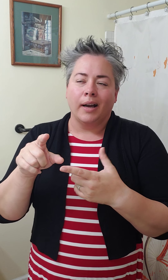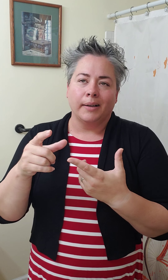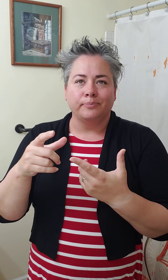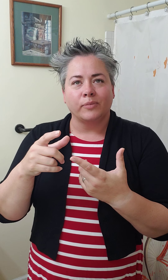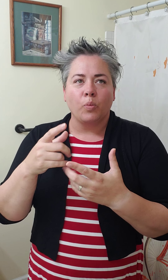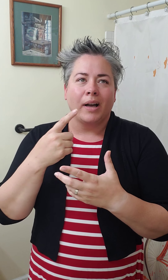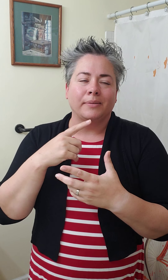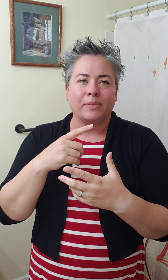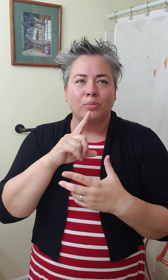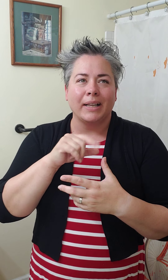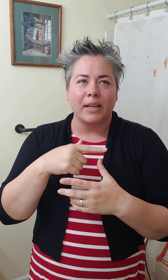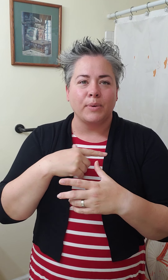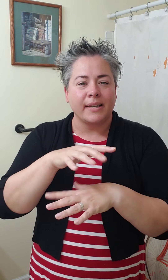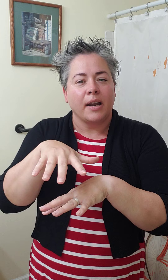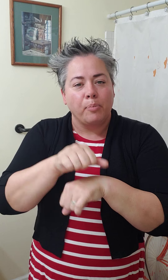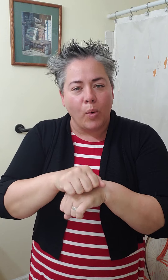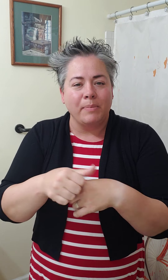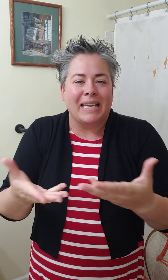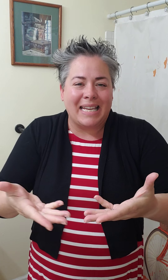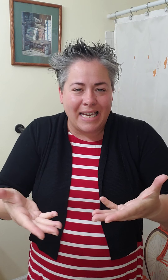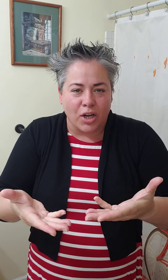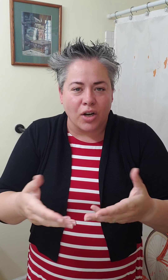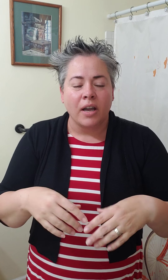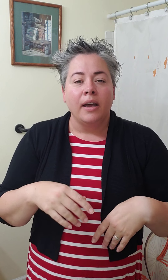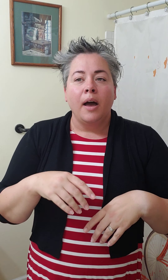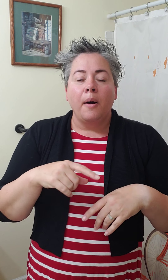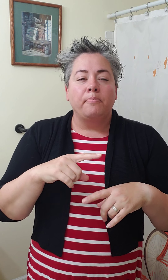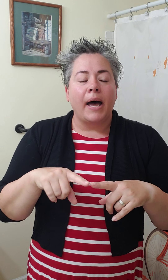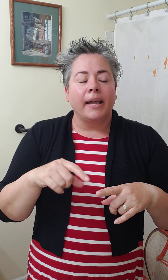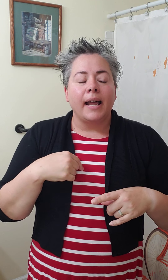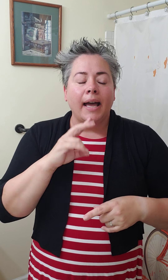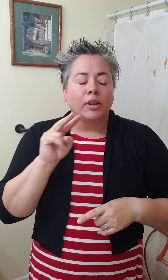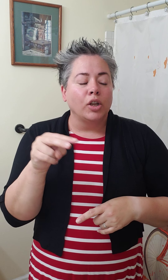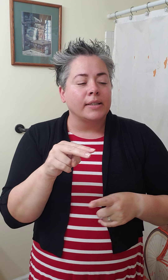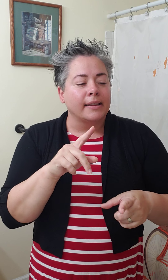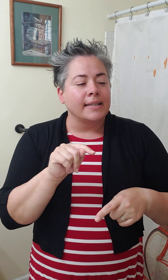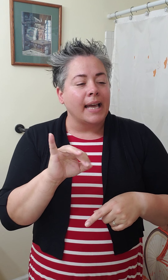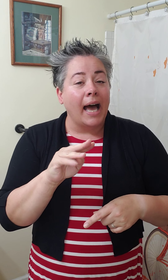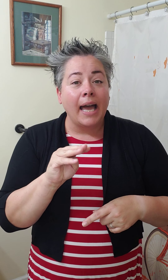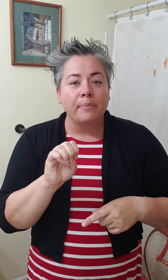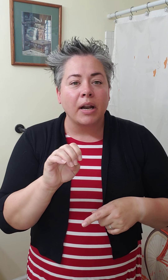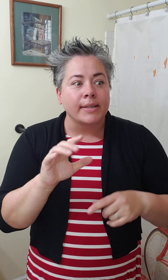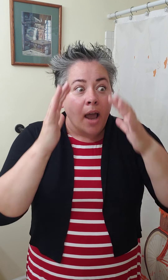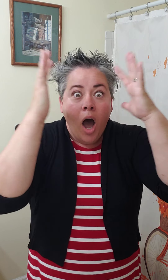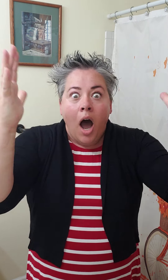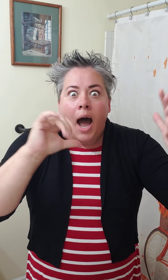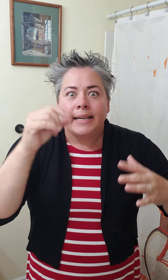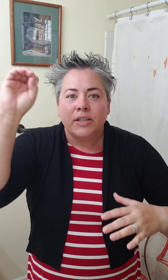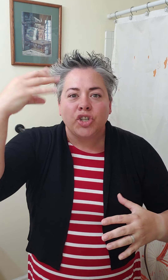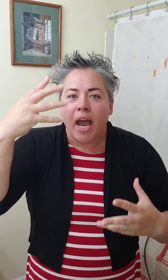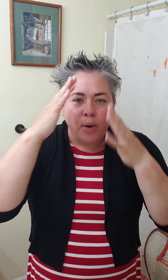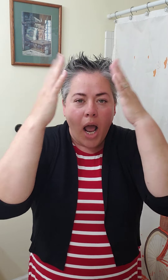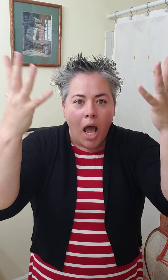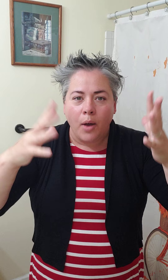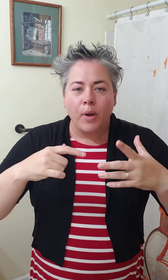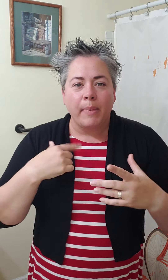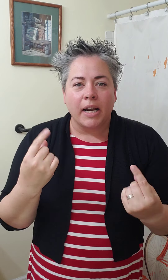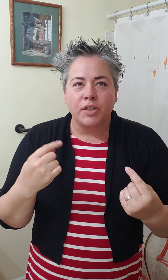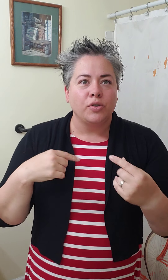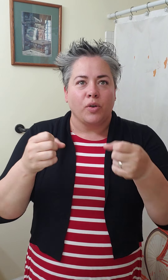go, really it was an appointment here, but I looked at the time and I was like, I didn't shower, what am I gonna do? So I'm